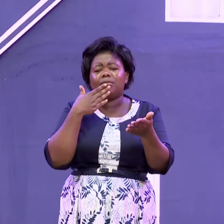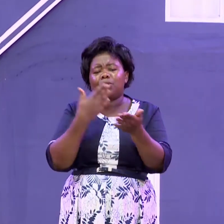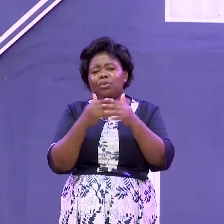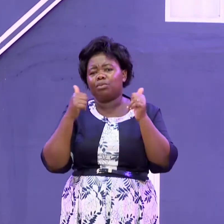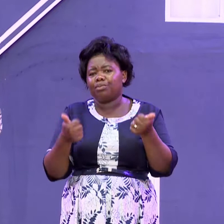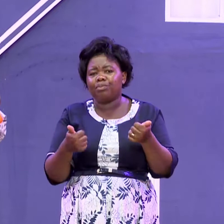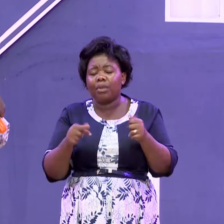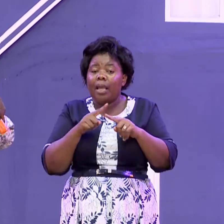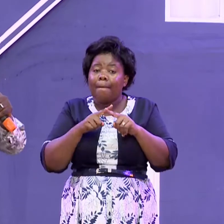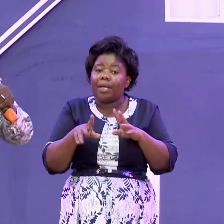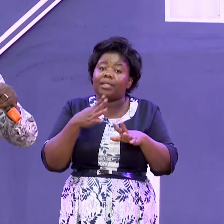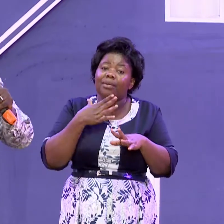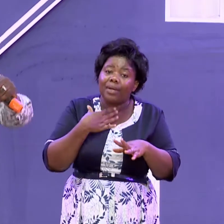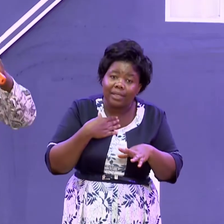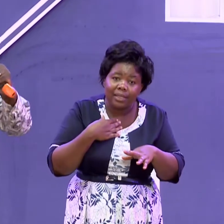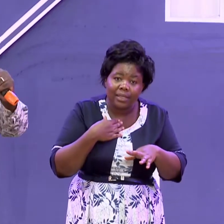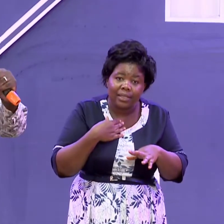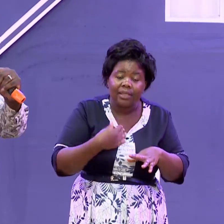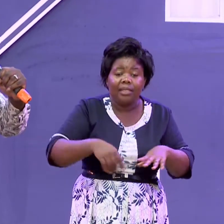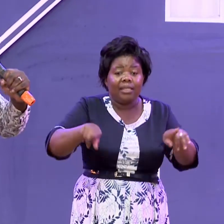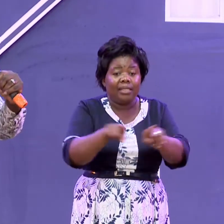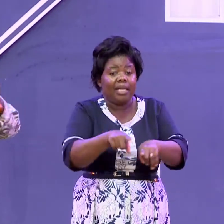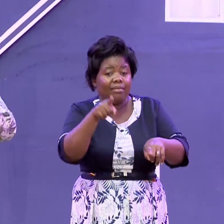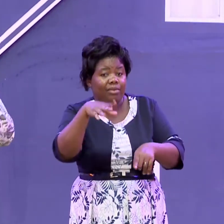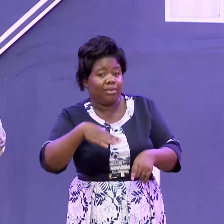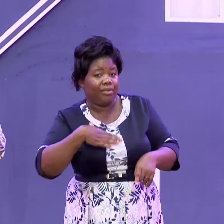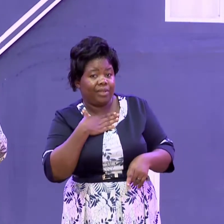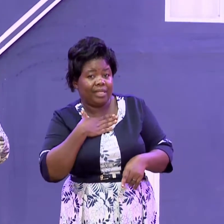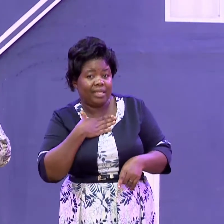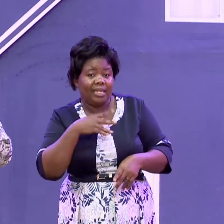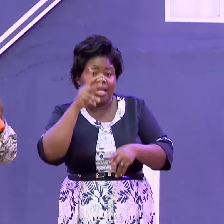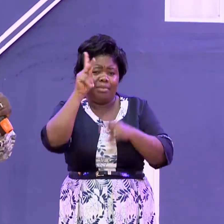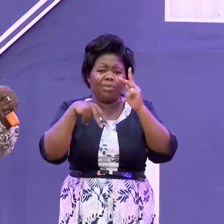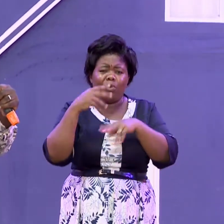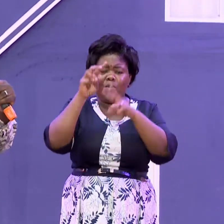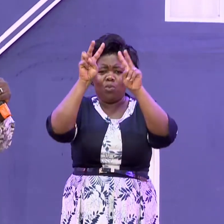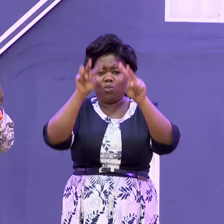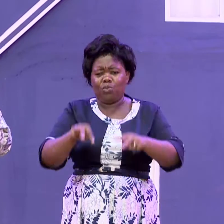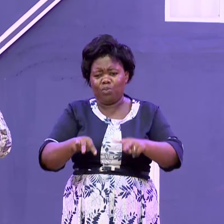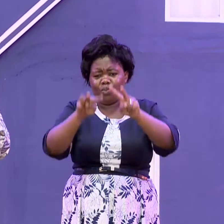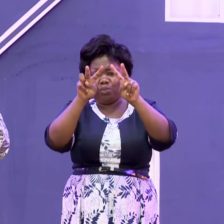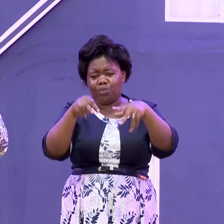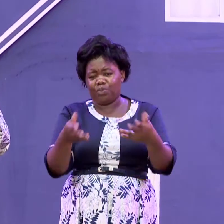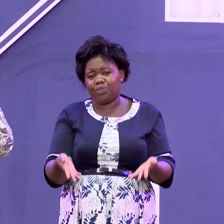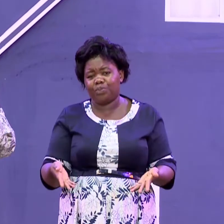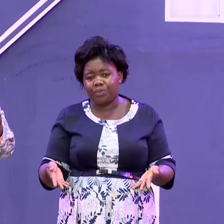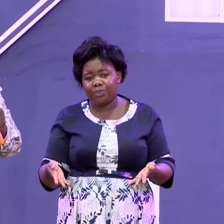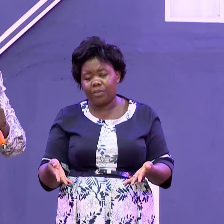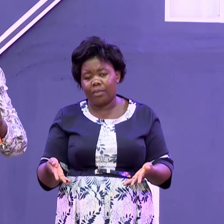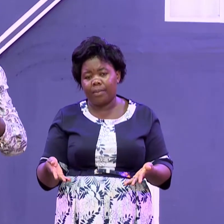very good. But he wants that you visit the list of the brethren. Oya singa yo wansi.